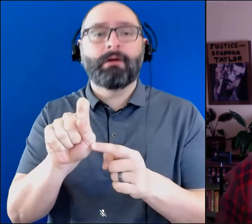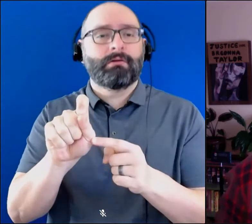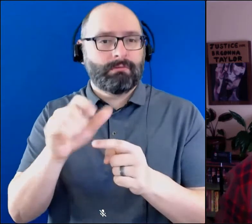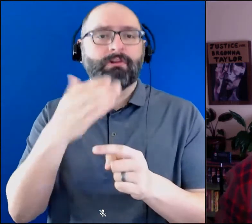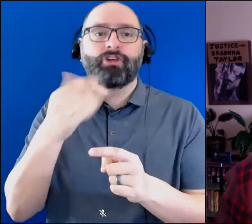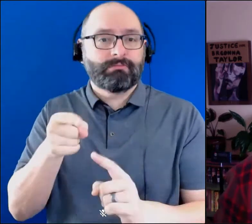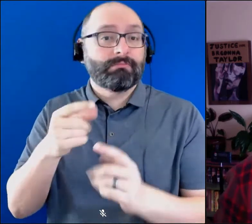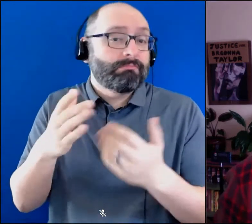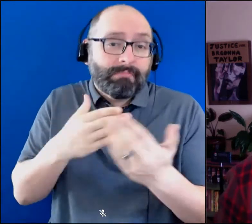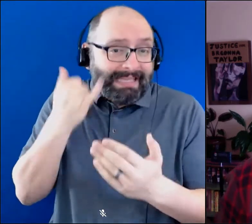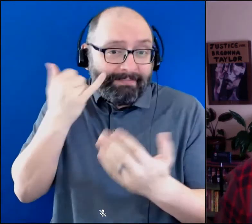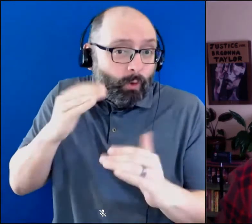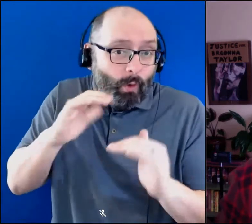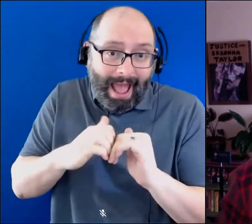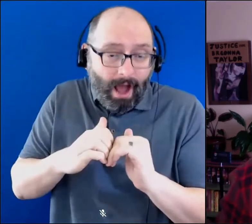is perfect.